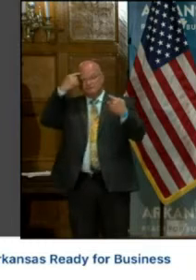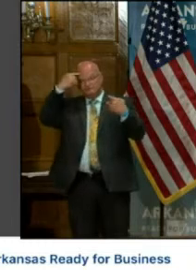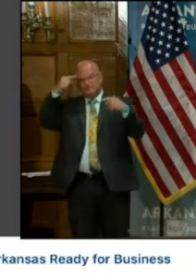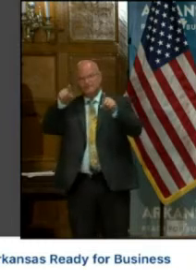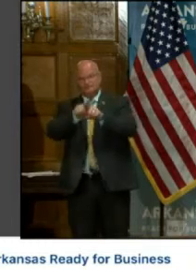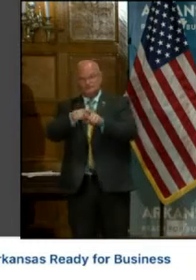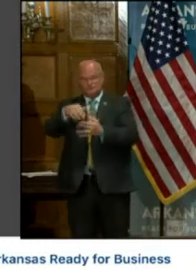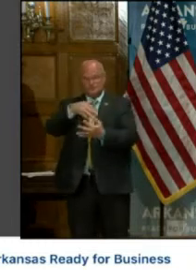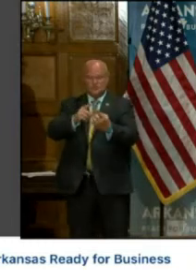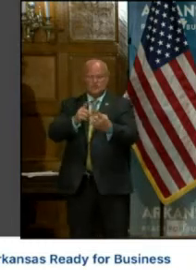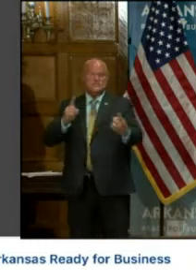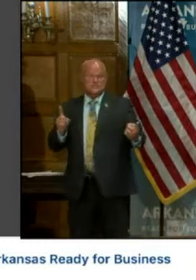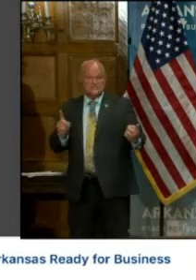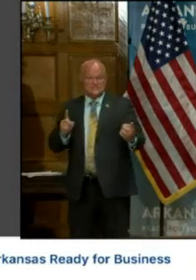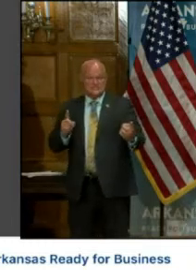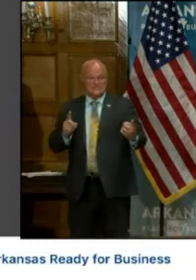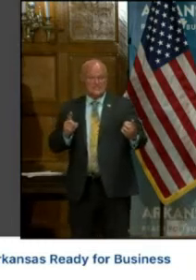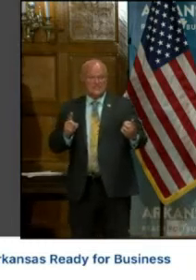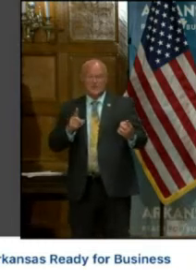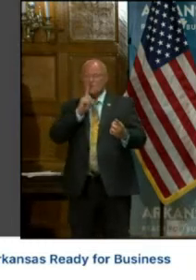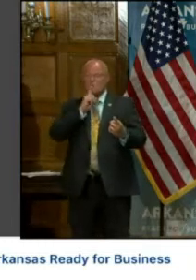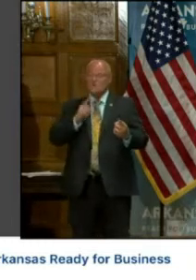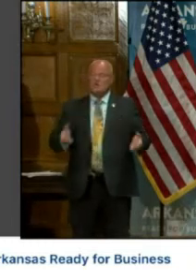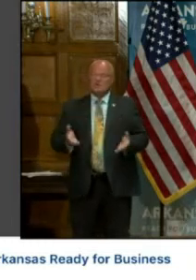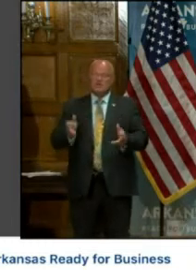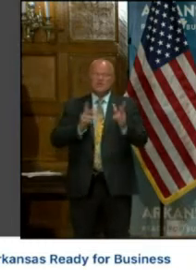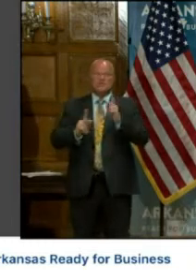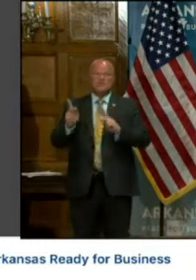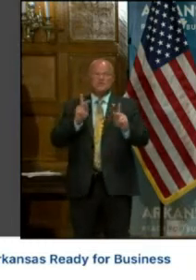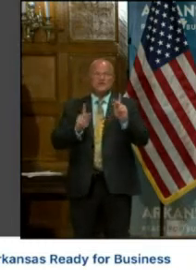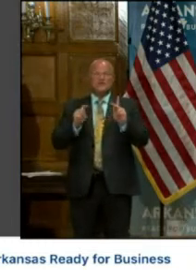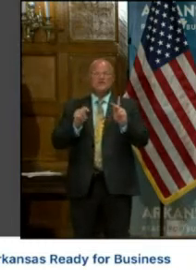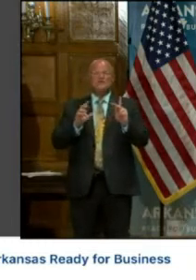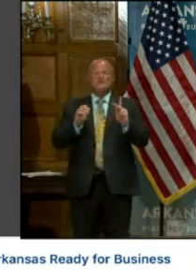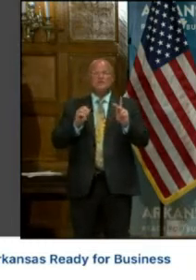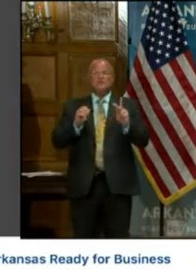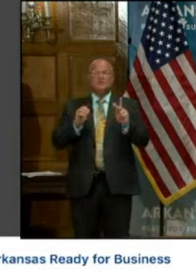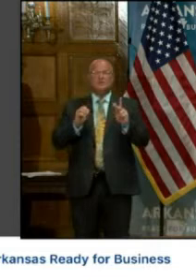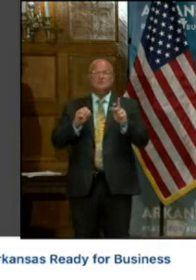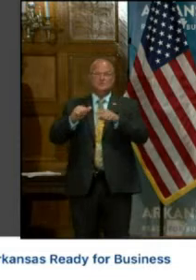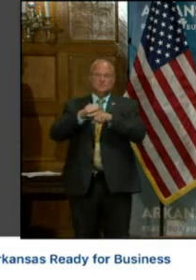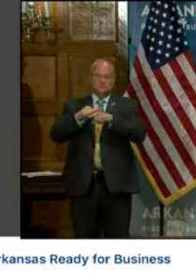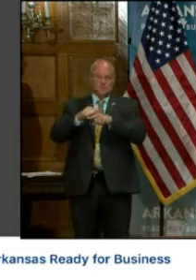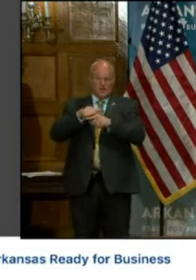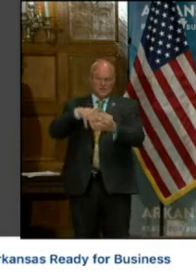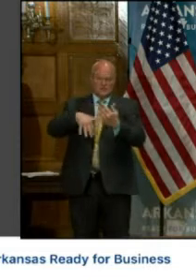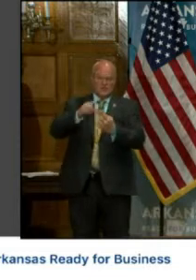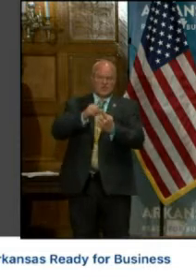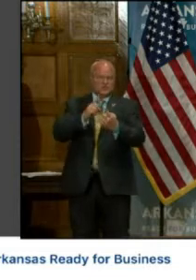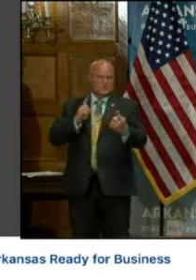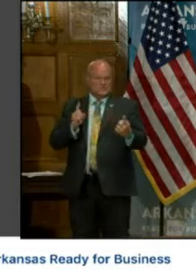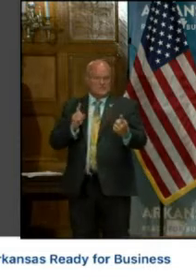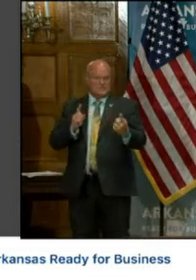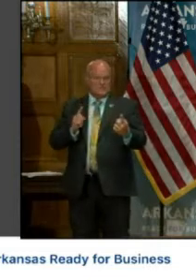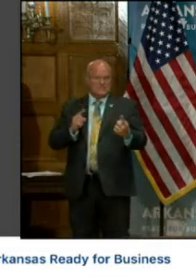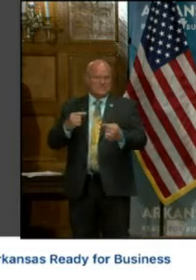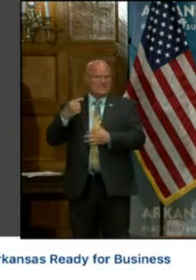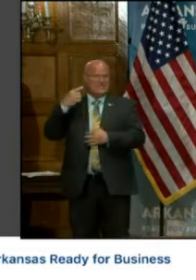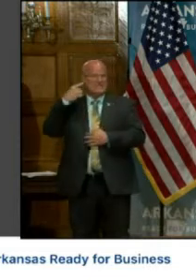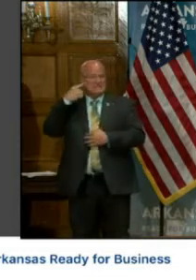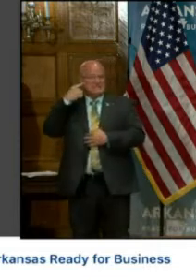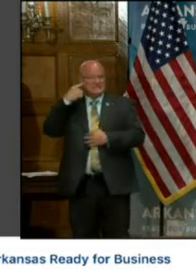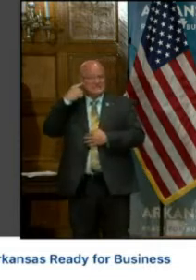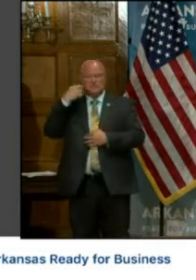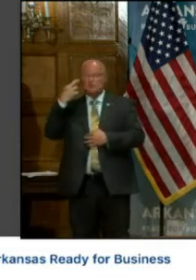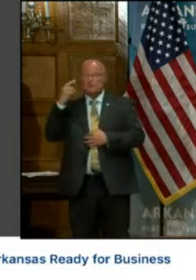with the social distancing norms, really encouraging people to practice social distancing and listen to the